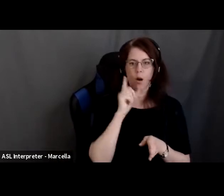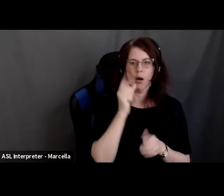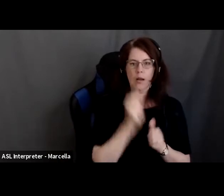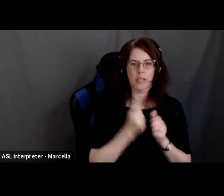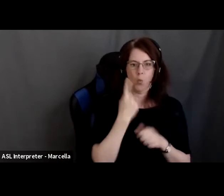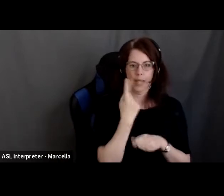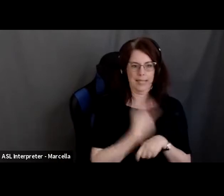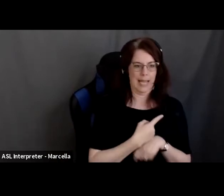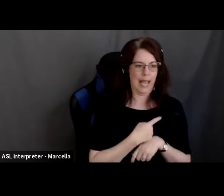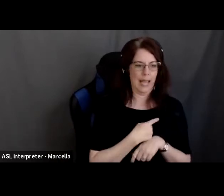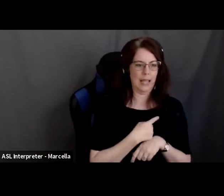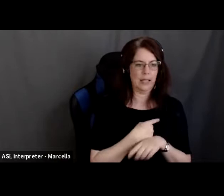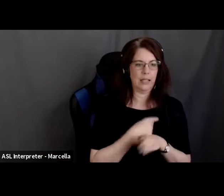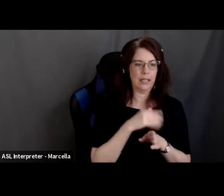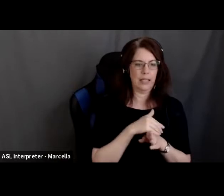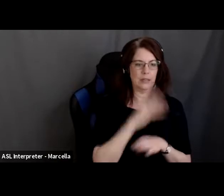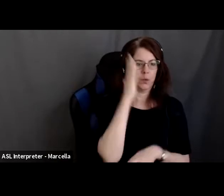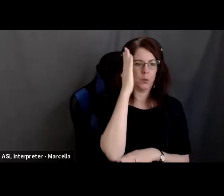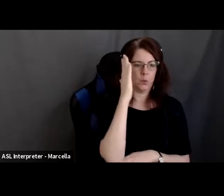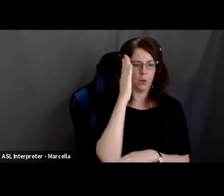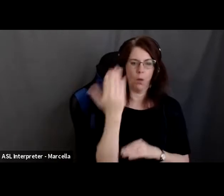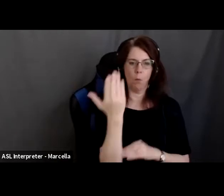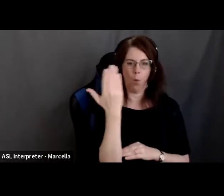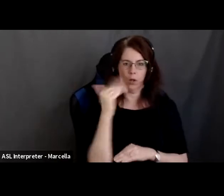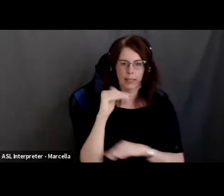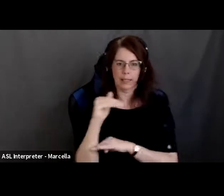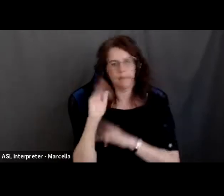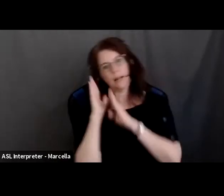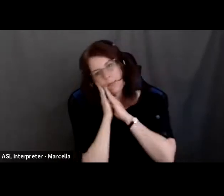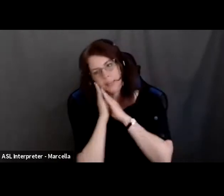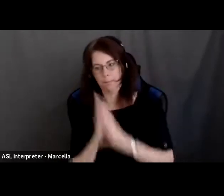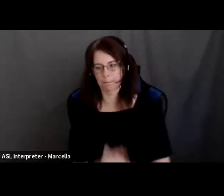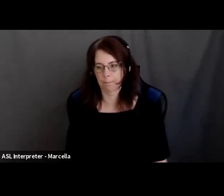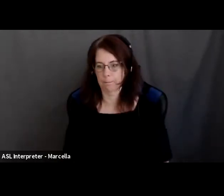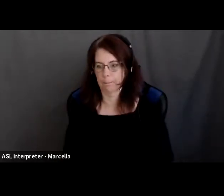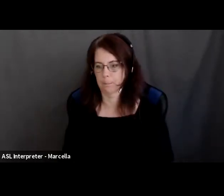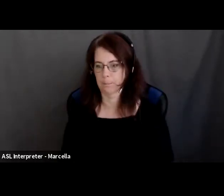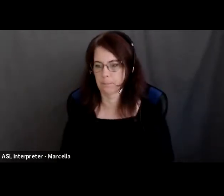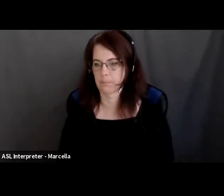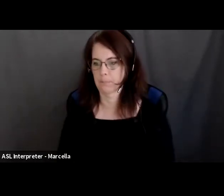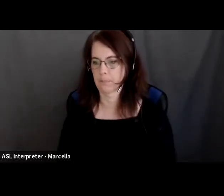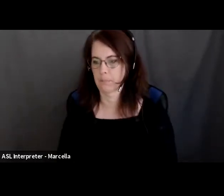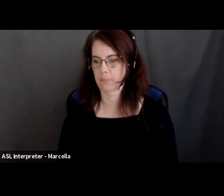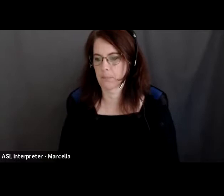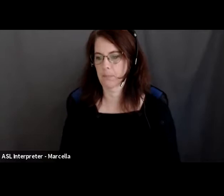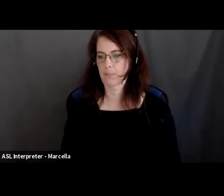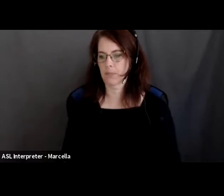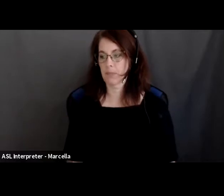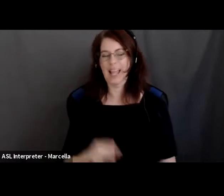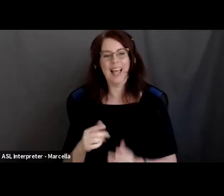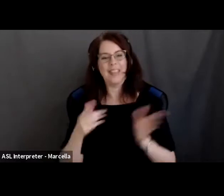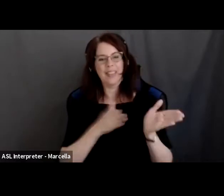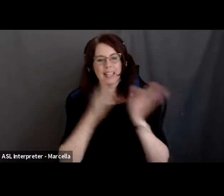has compartments for noon, morning, evening, and bedtime. And then sometimes with liquid